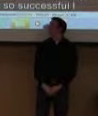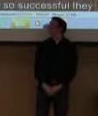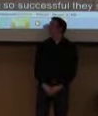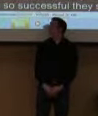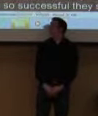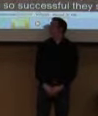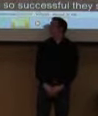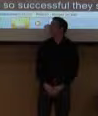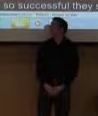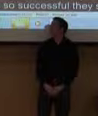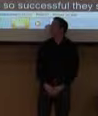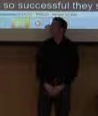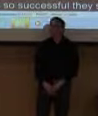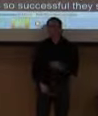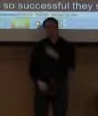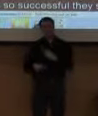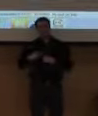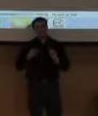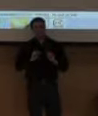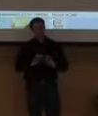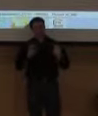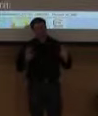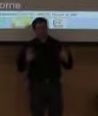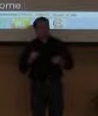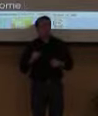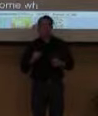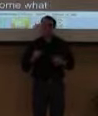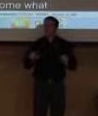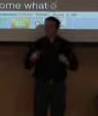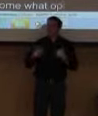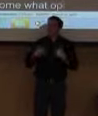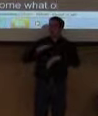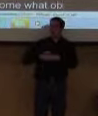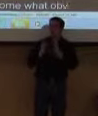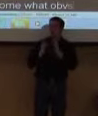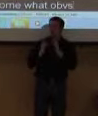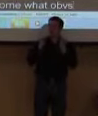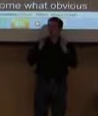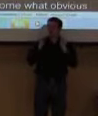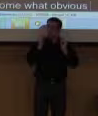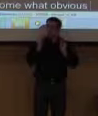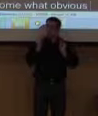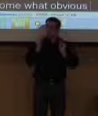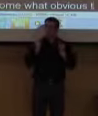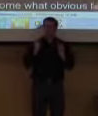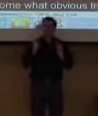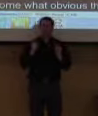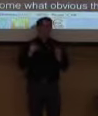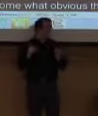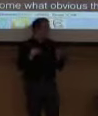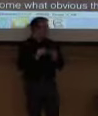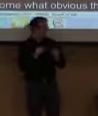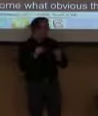So really, it's somewhat obvious that being able to conduct online tutoring would be more available to both student and